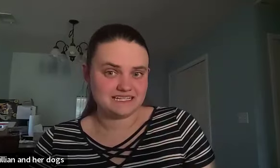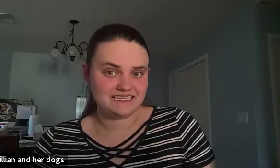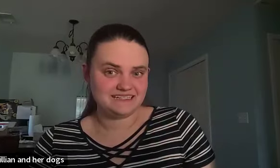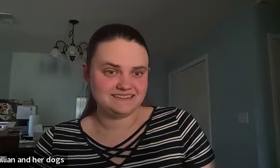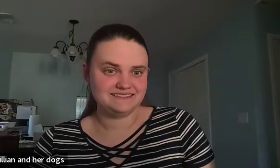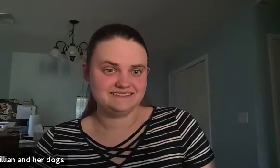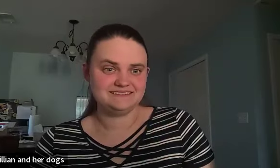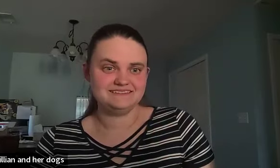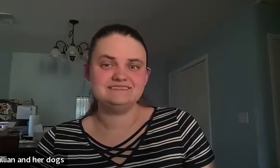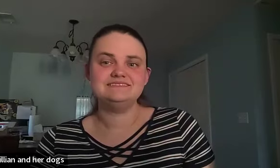13.